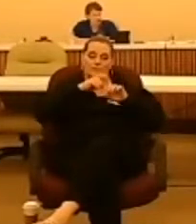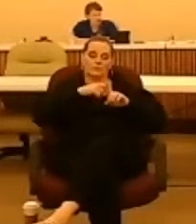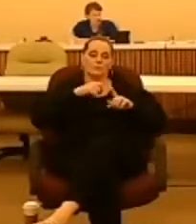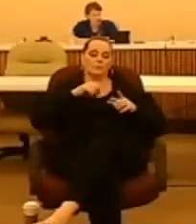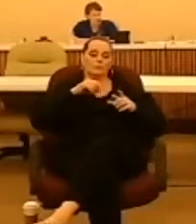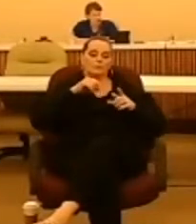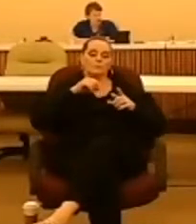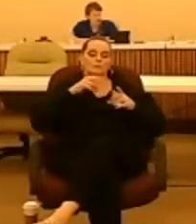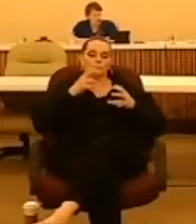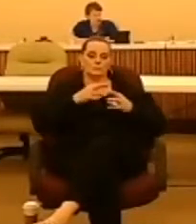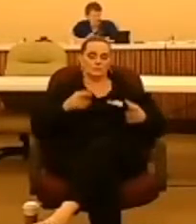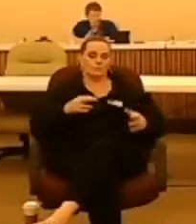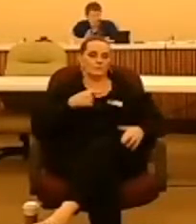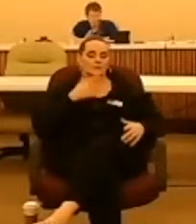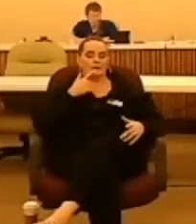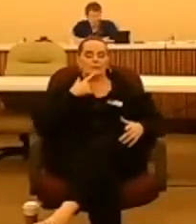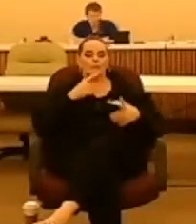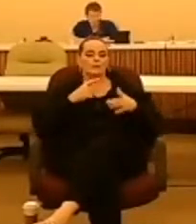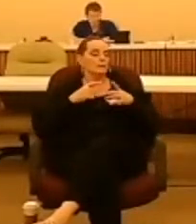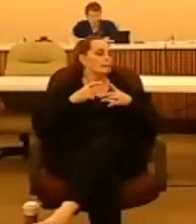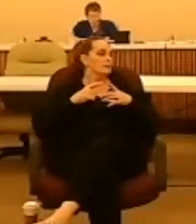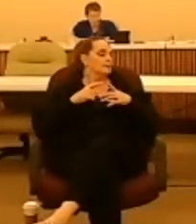wetlands defined.